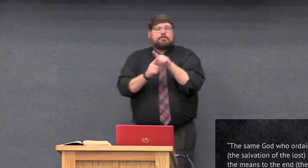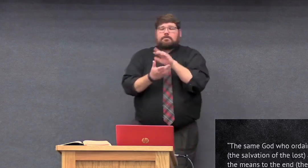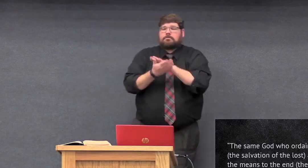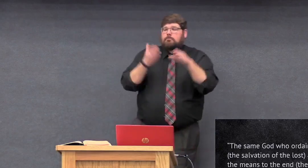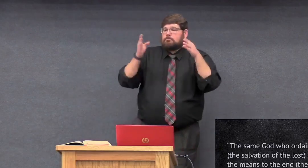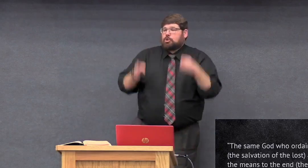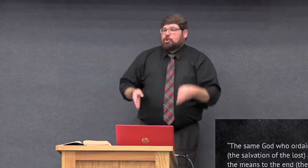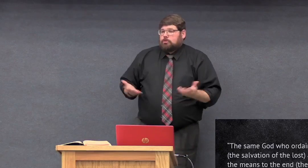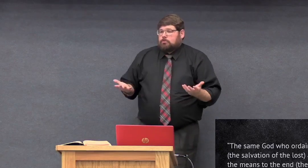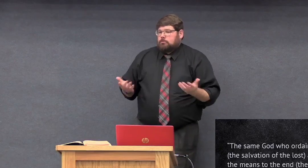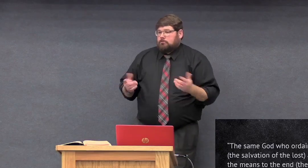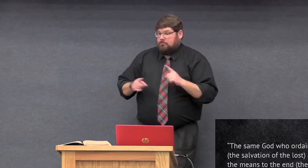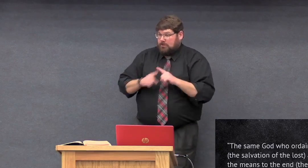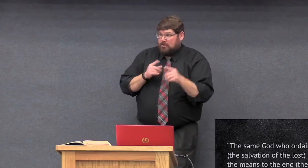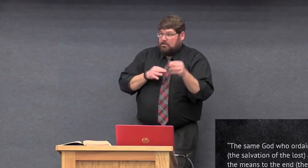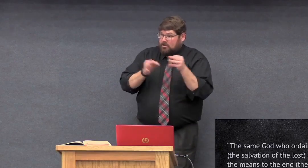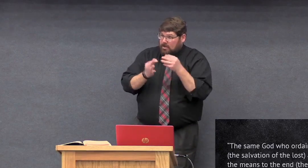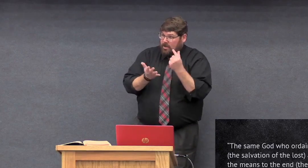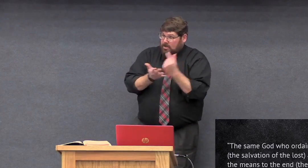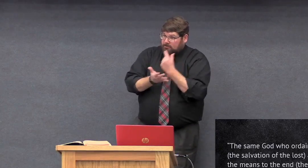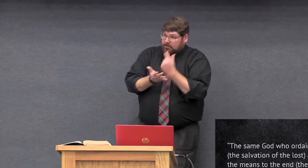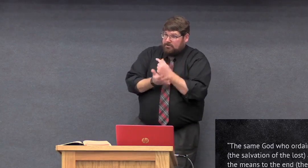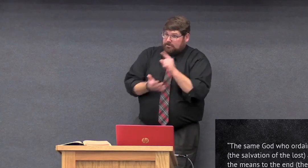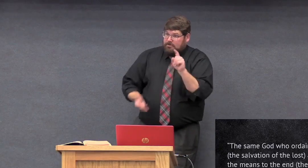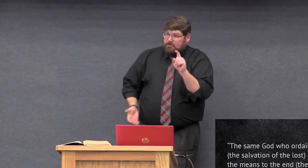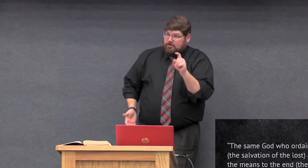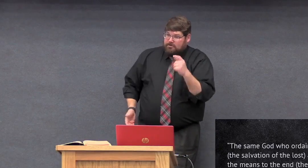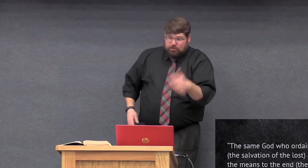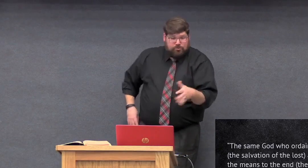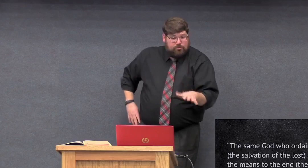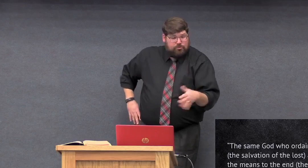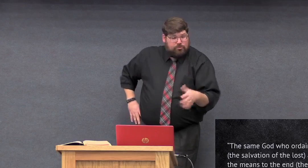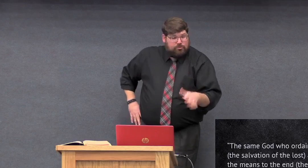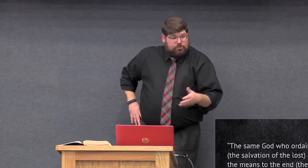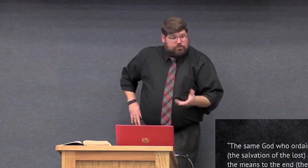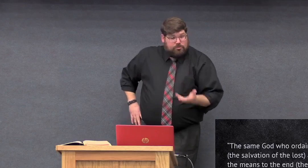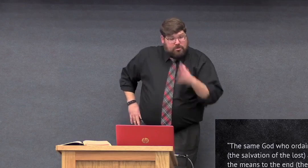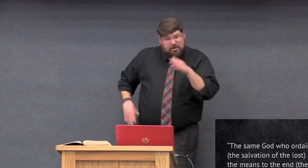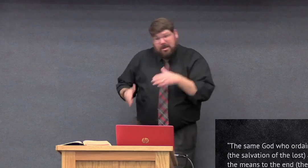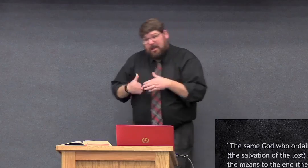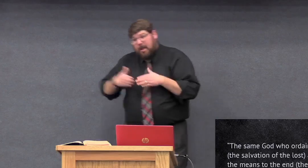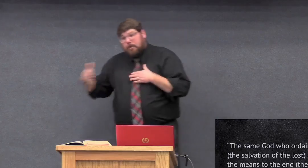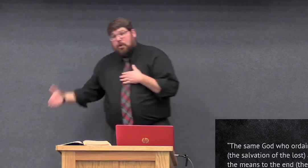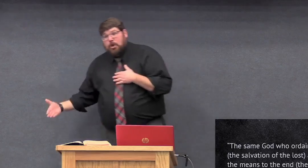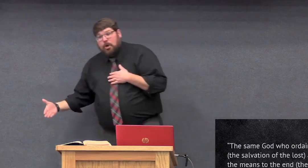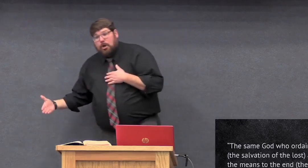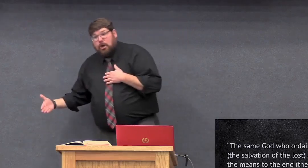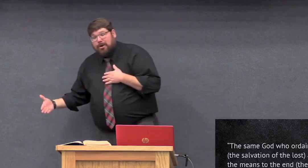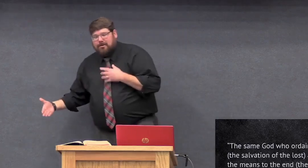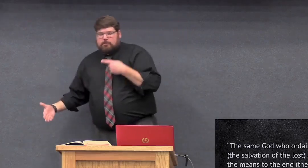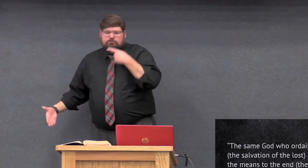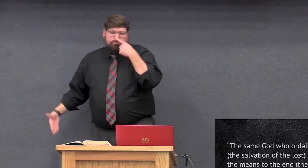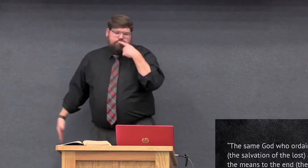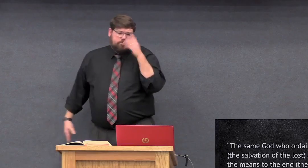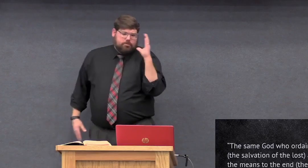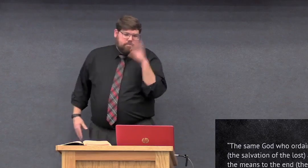quiet? So they know me as a nice person. Well, but are you sharing the gospel? What about your neighbors? Oh,